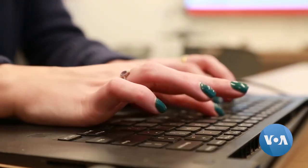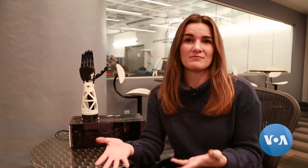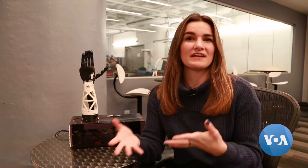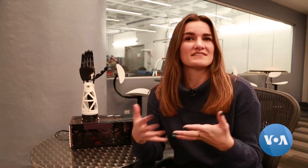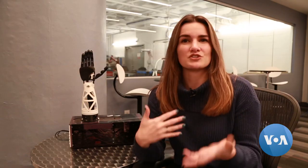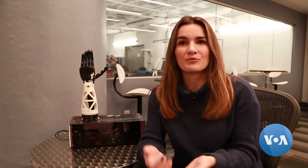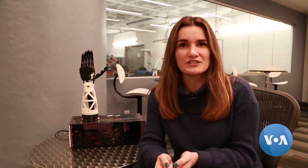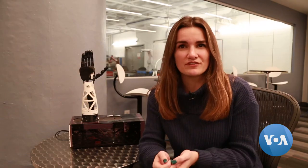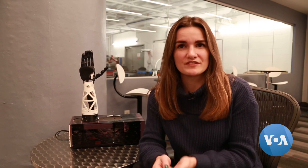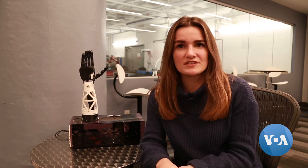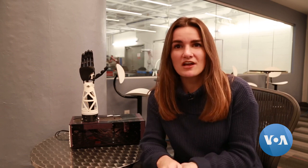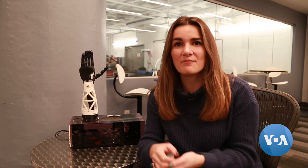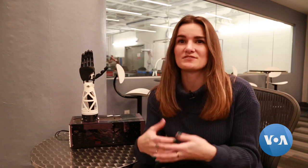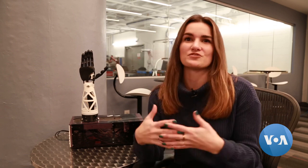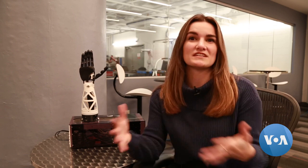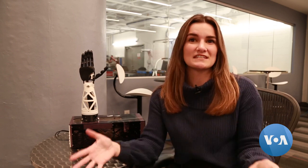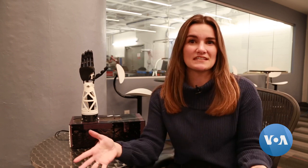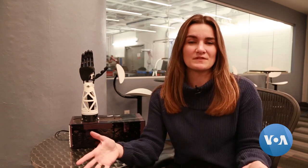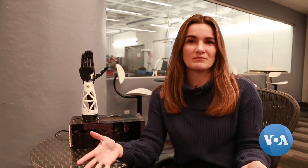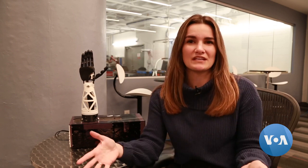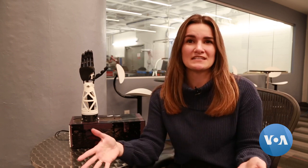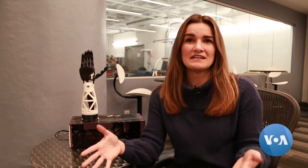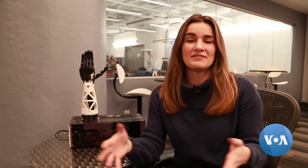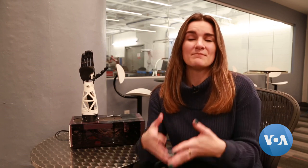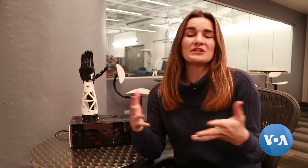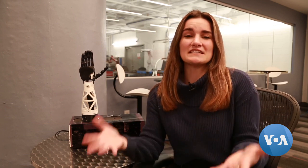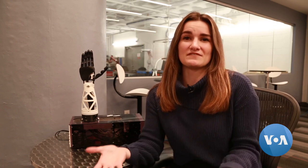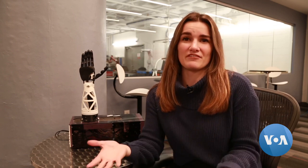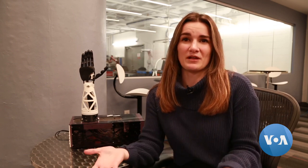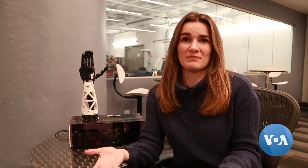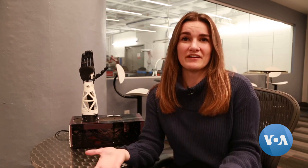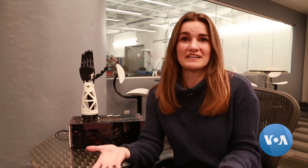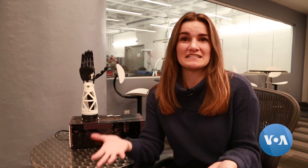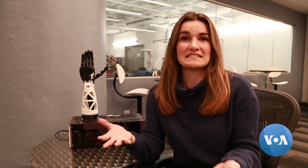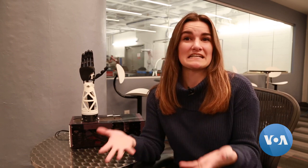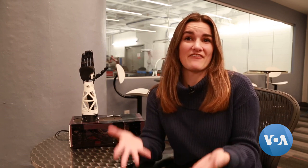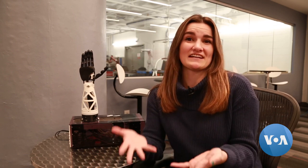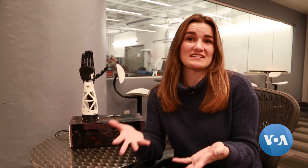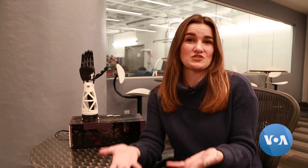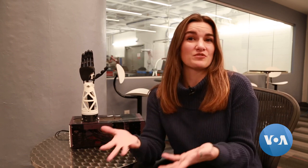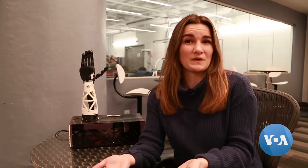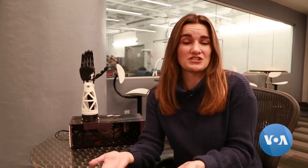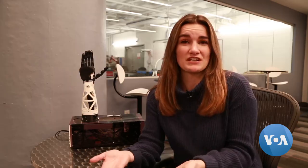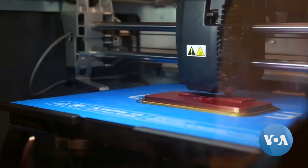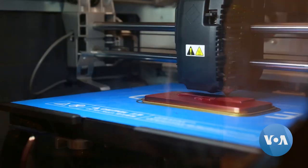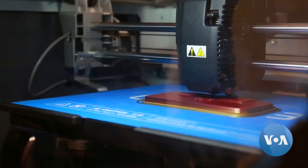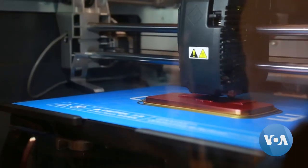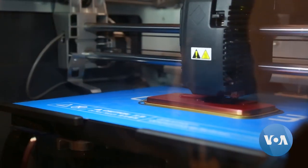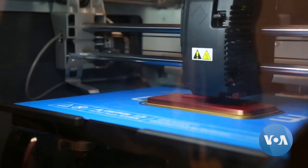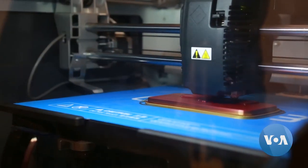Because interpreting services stopped, social distancing was in place, and millions of deafblind Americans didn't have access to communication. She and